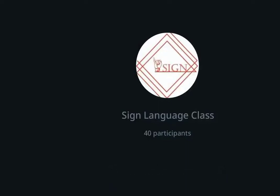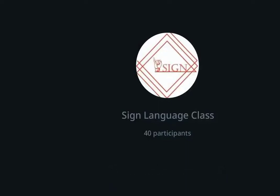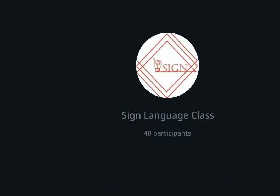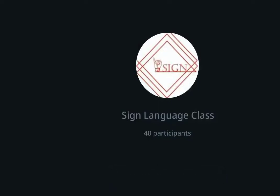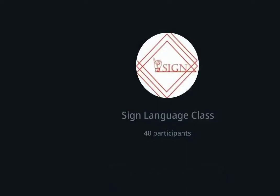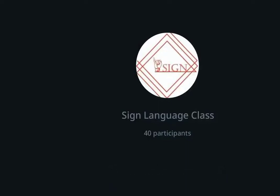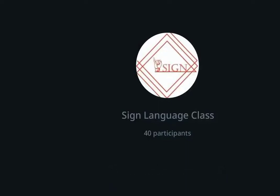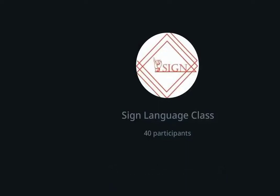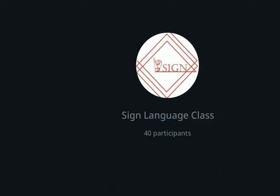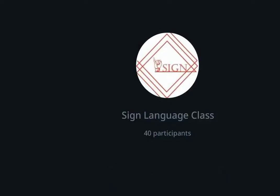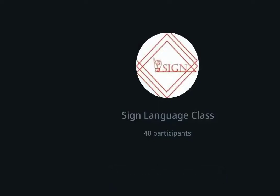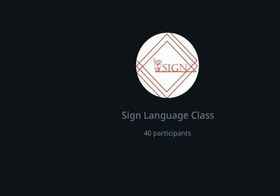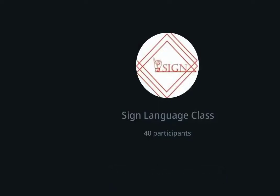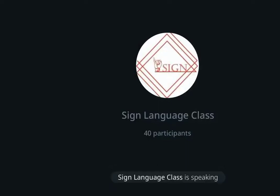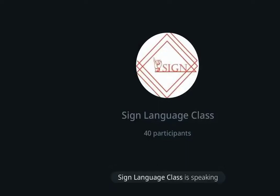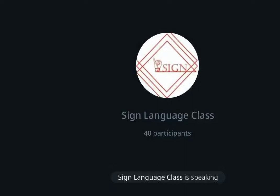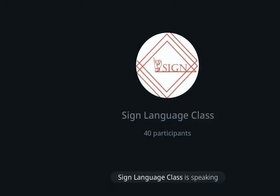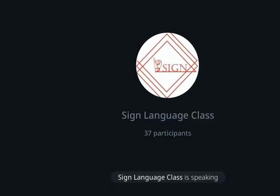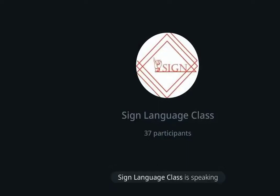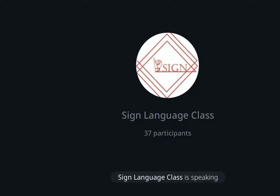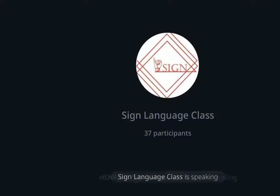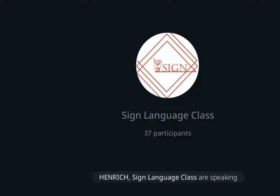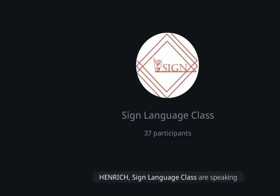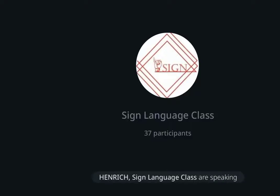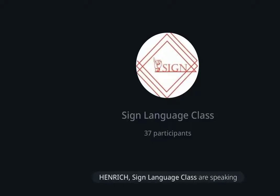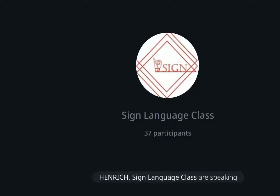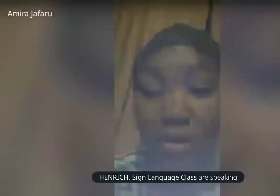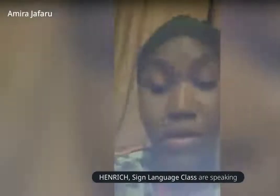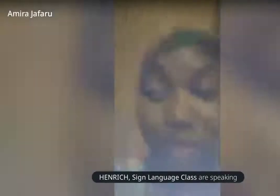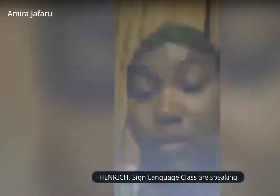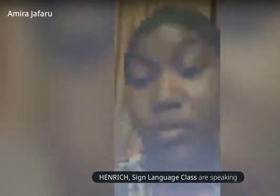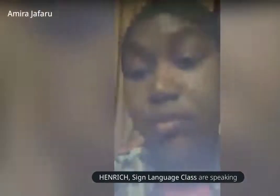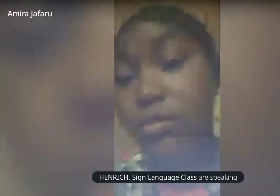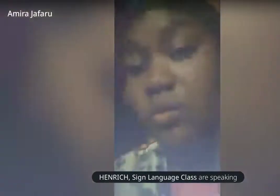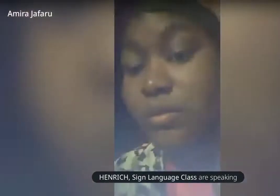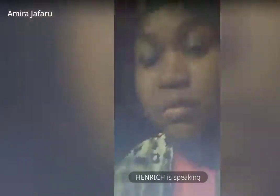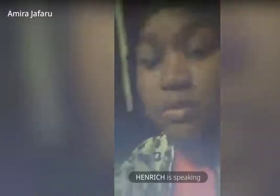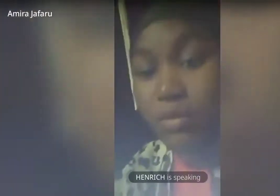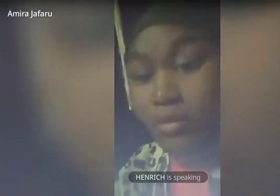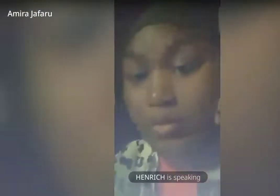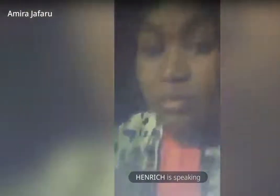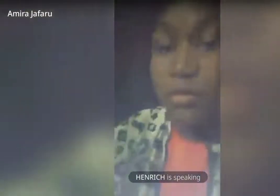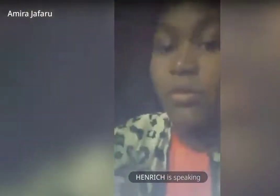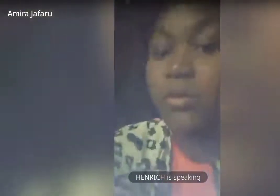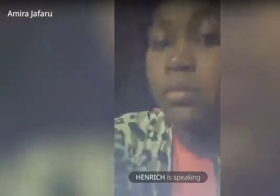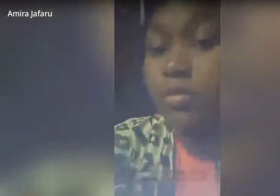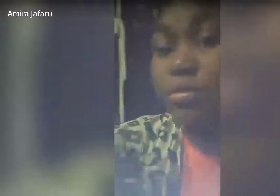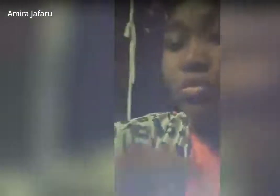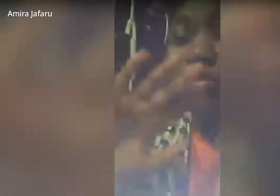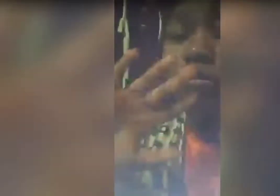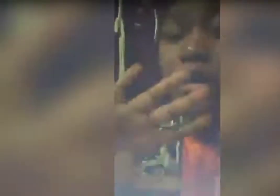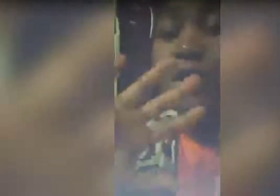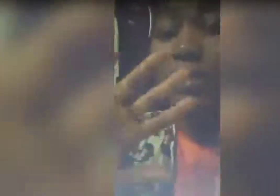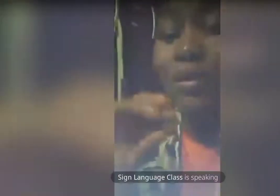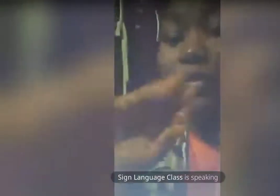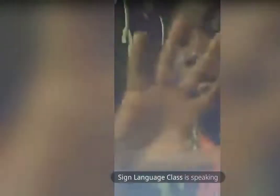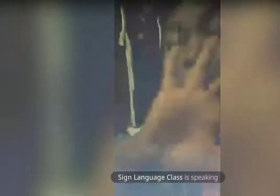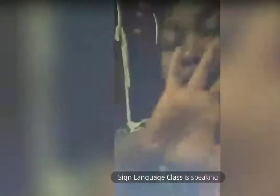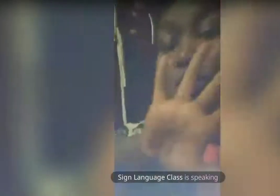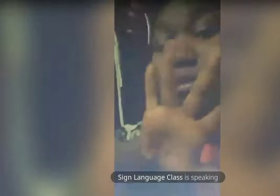We can see her, but she can't sign like this. Okay, I can see you now, Amira. I can see you. Very good.